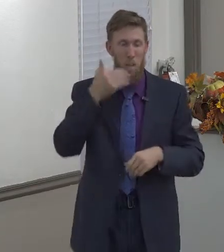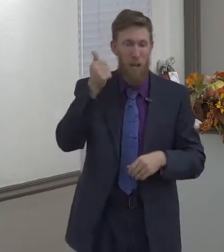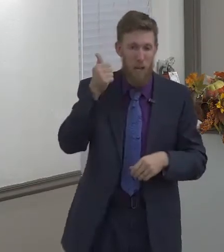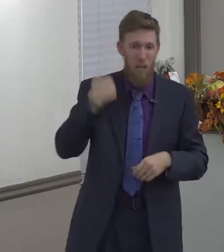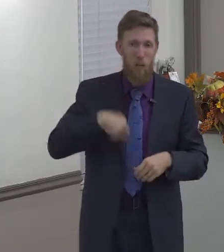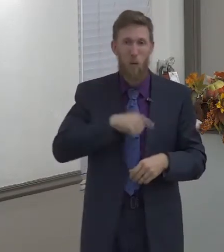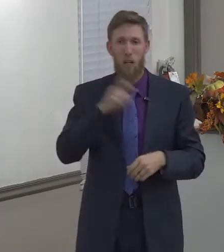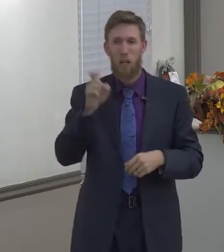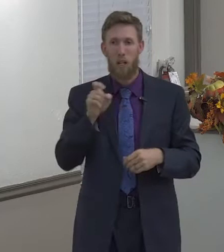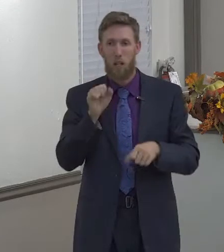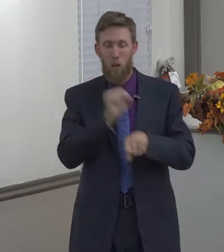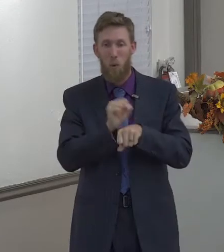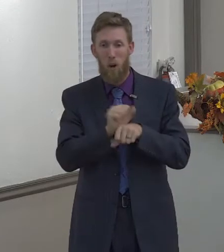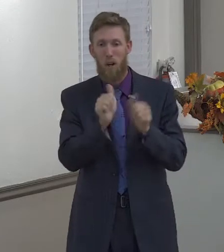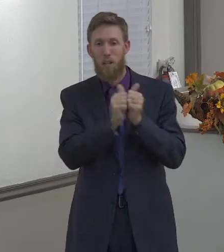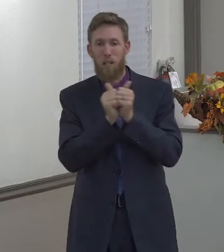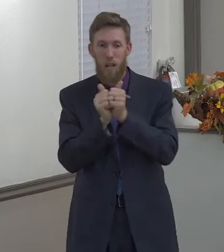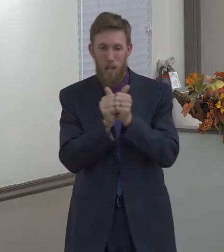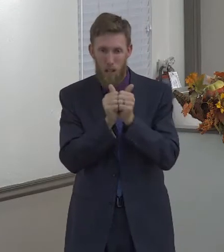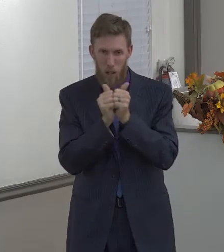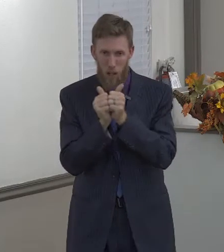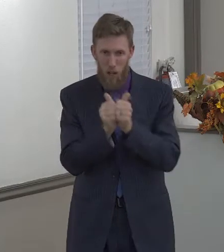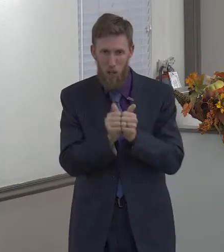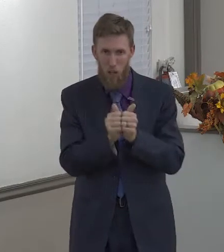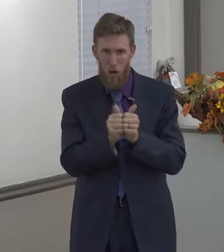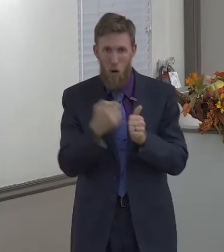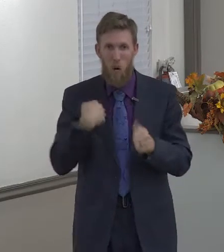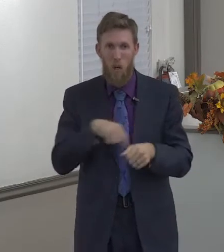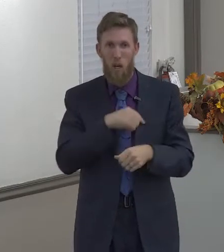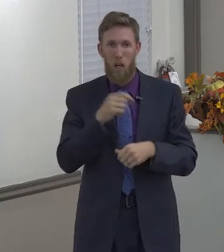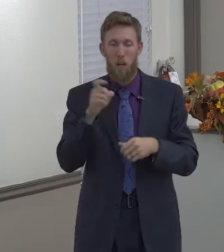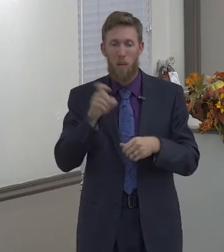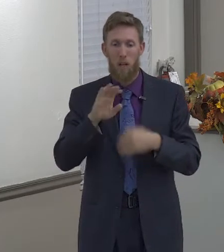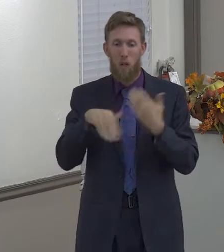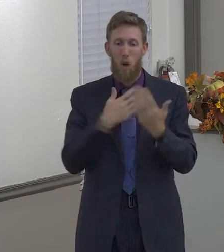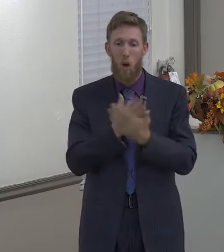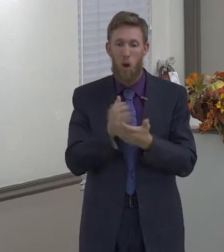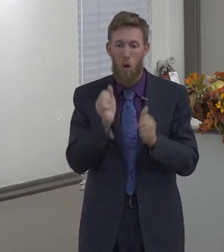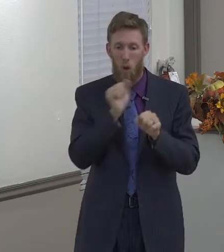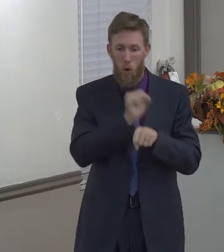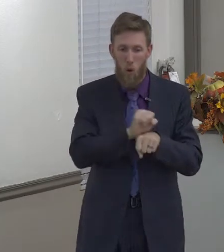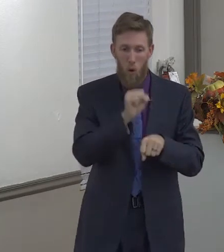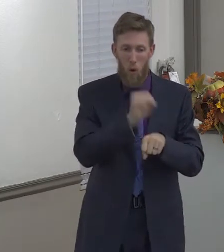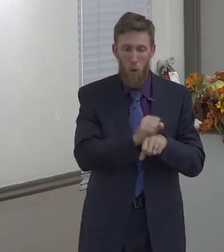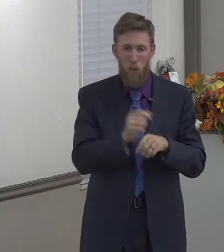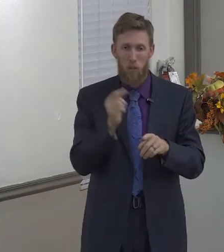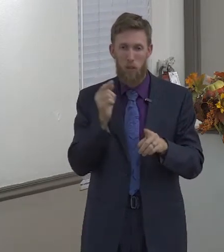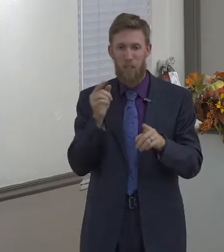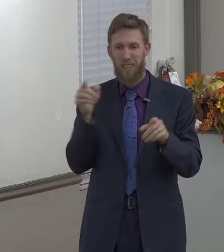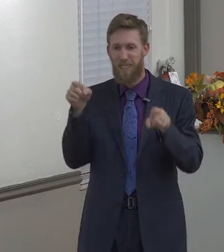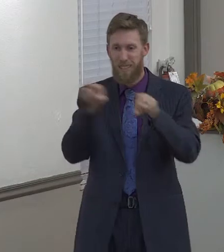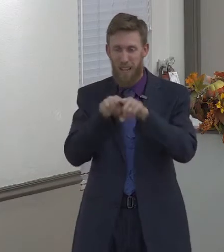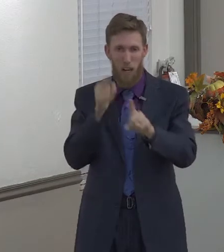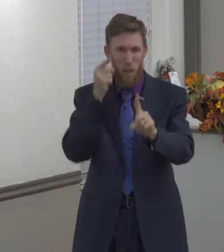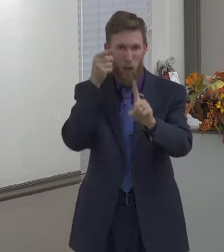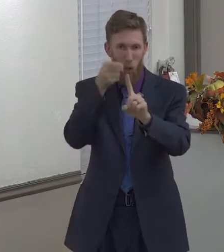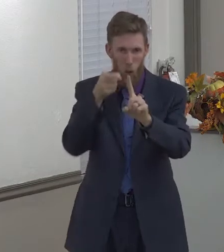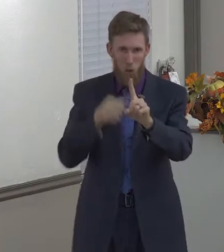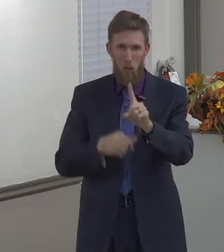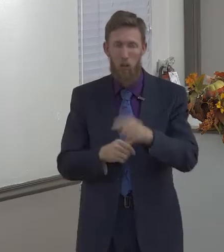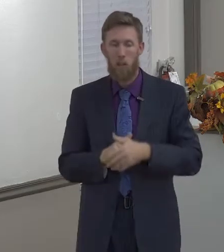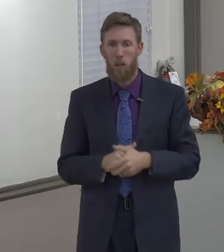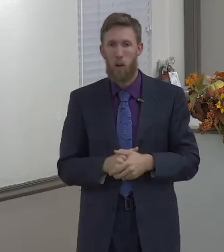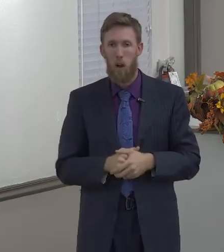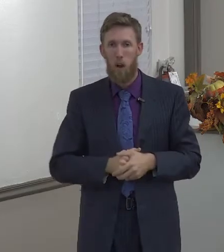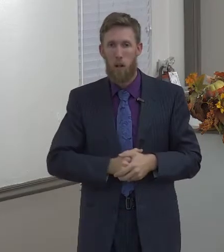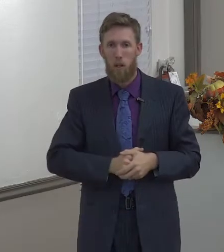There isn't a single person in this church that you do not need. You ever think about it that way? Any particular body part of yours you just